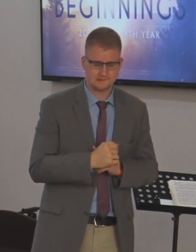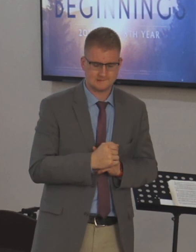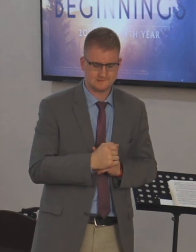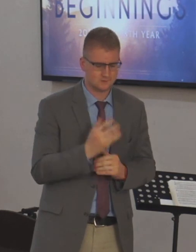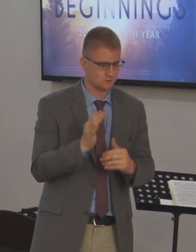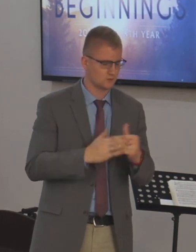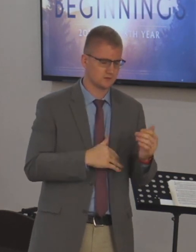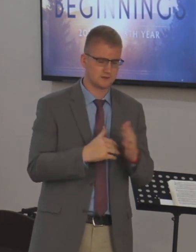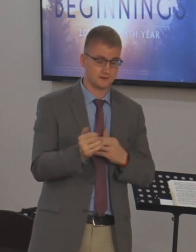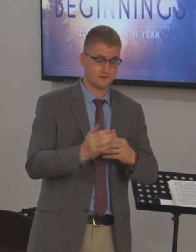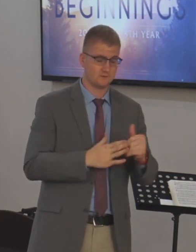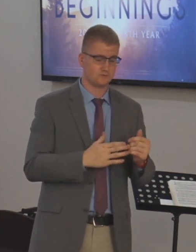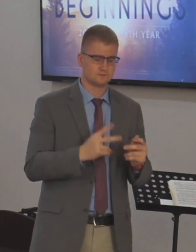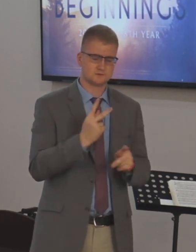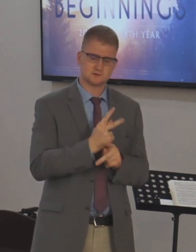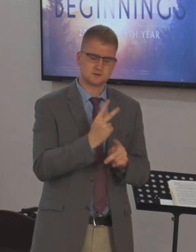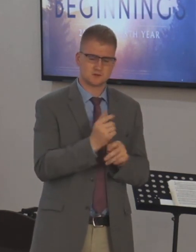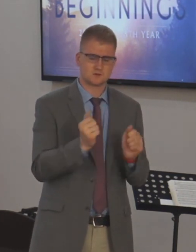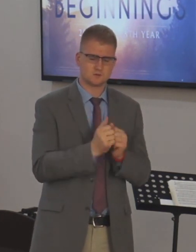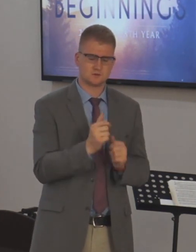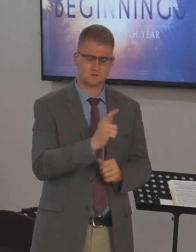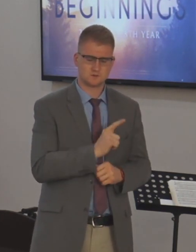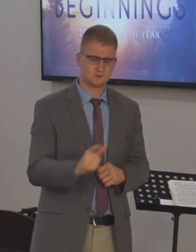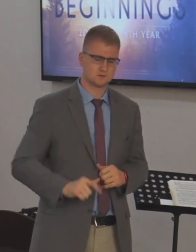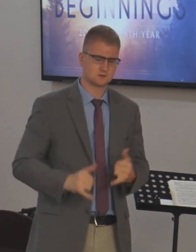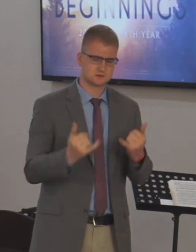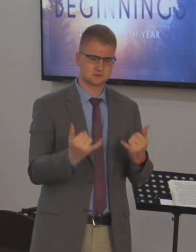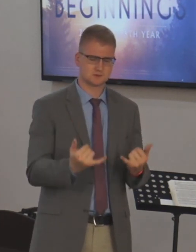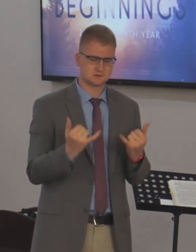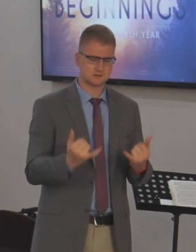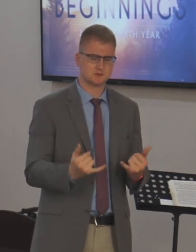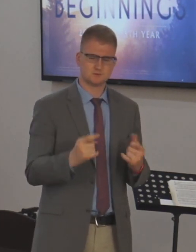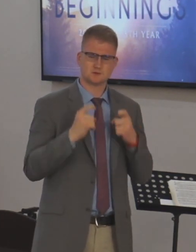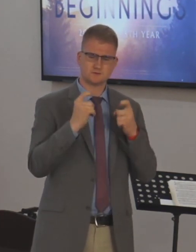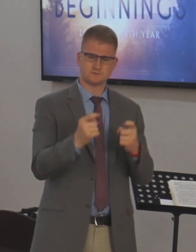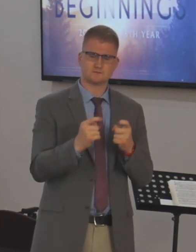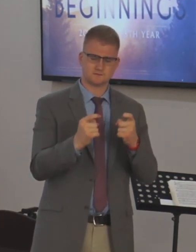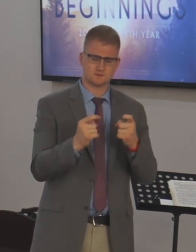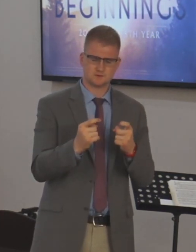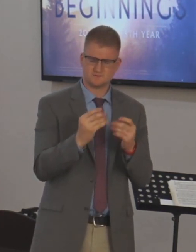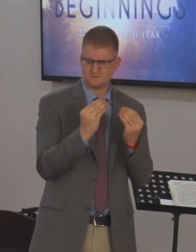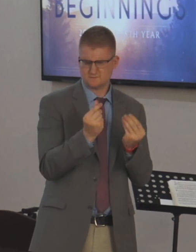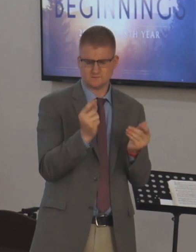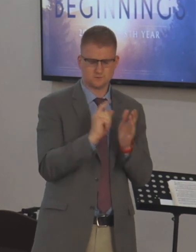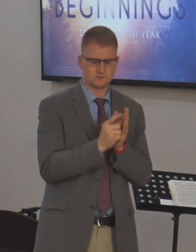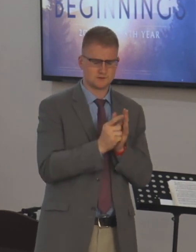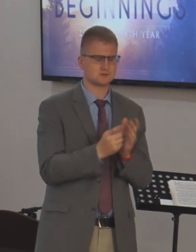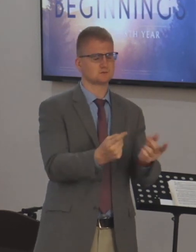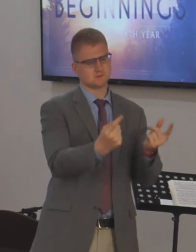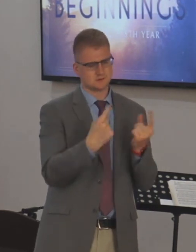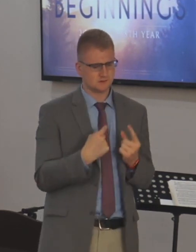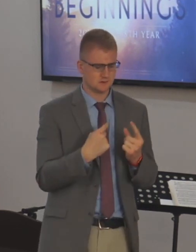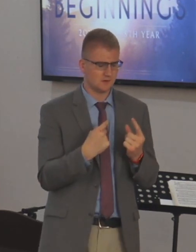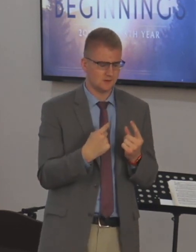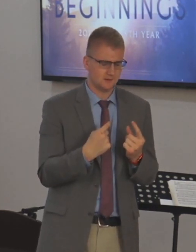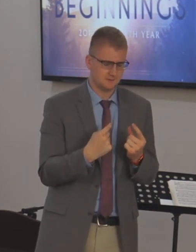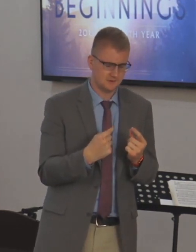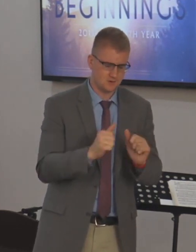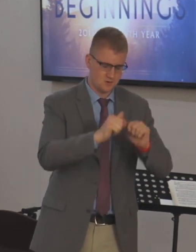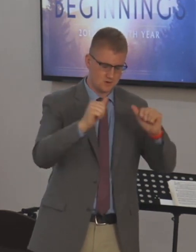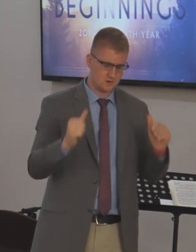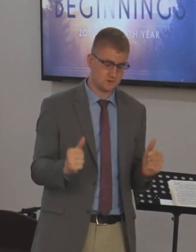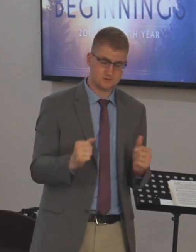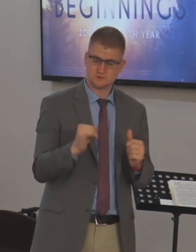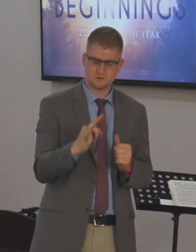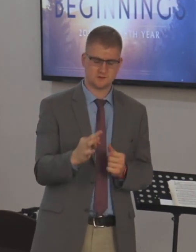Whatever it is, take care of the Lord today. I'm going to give you right now. I'm going to give you a few minutes to come to the altar if you